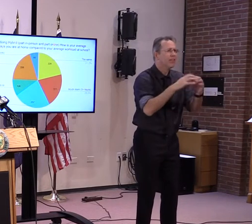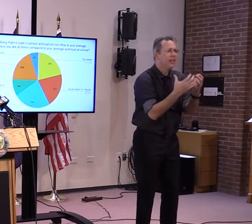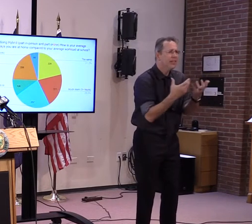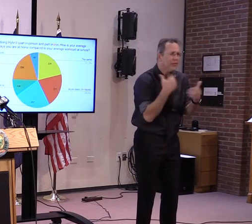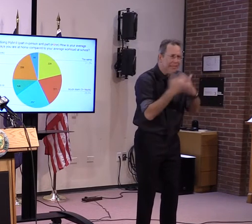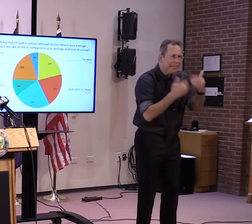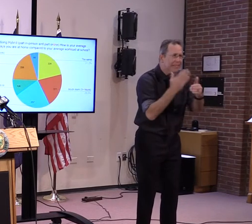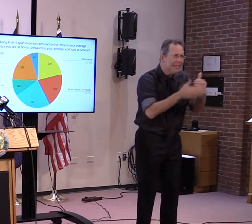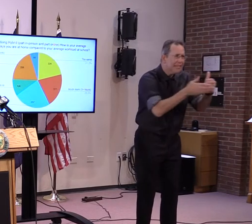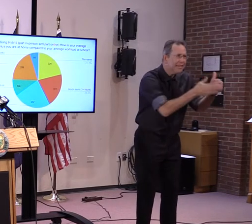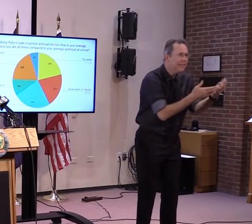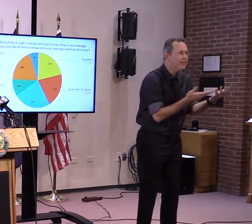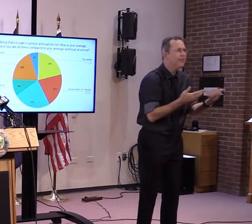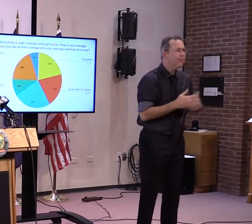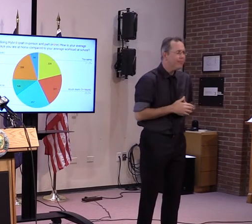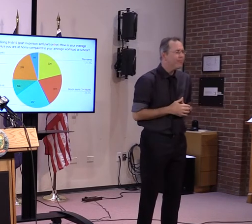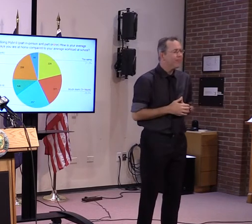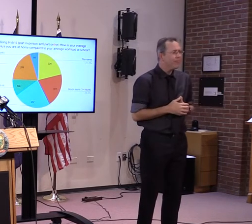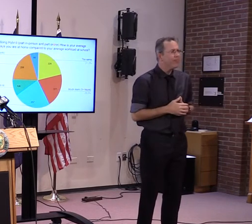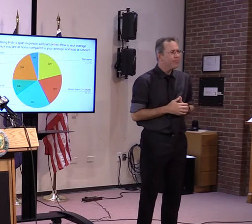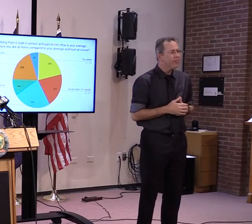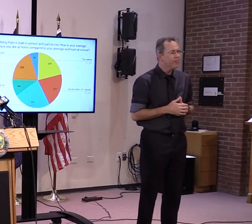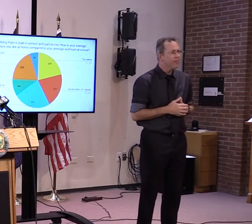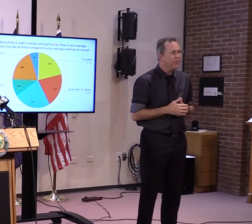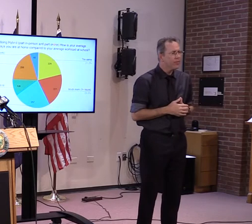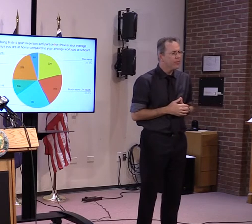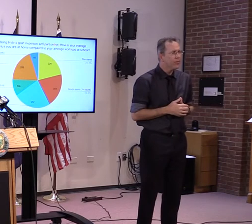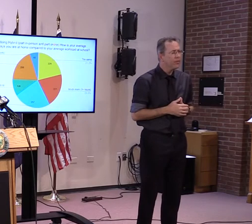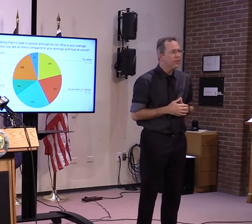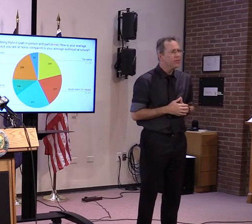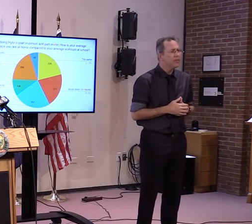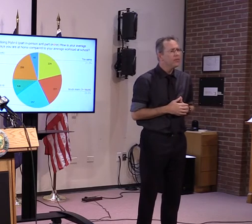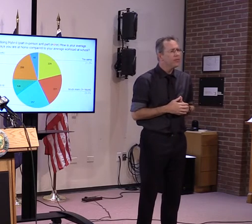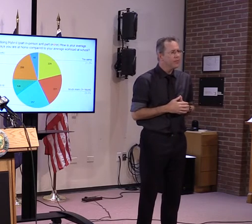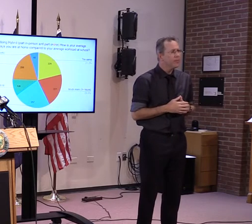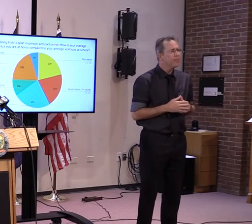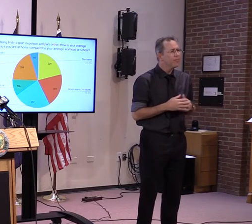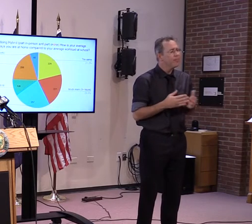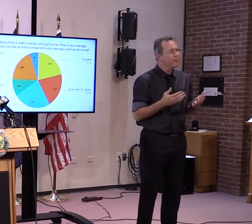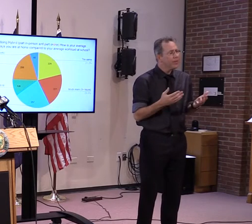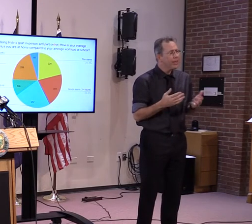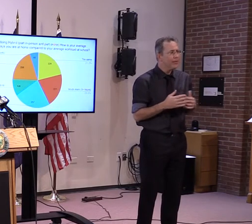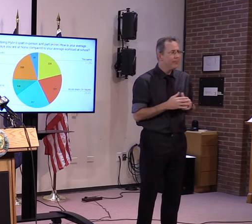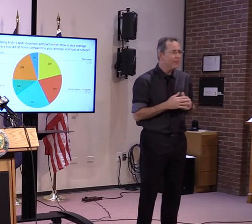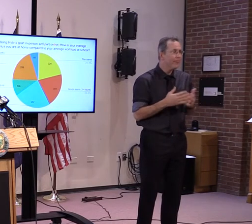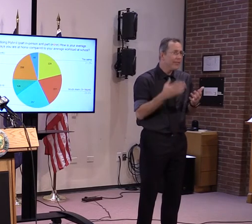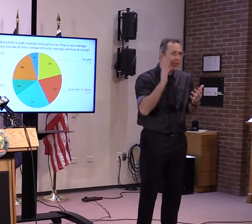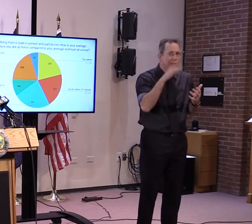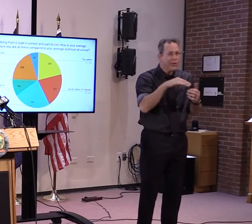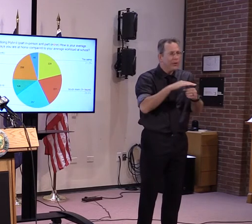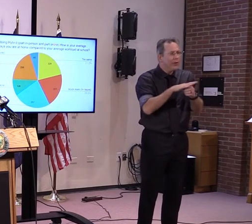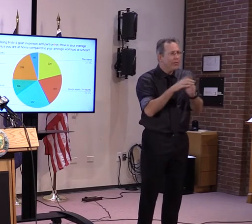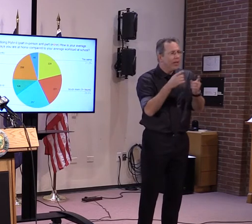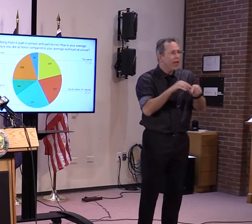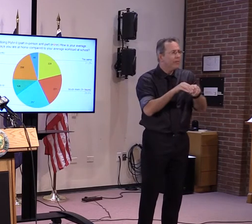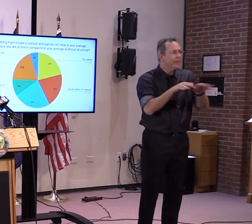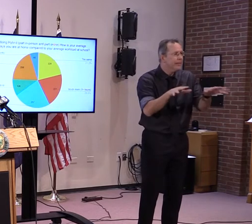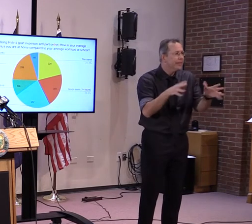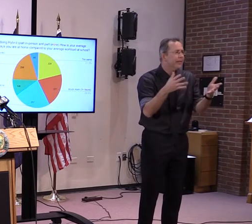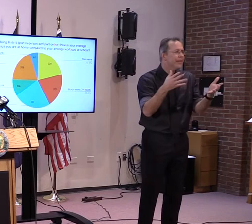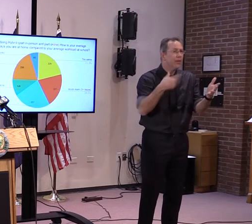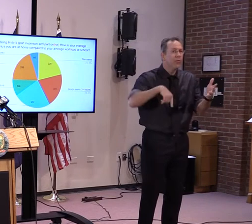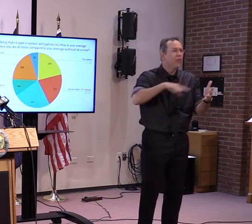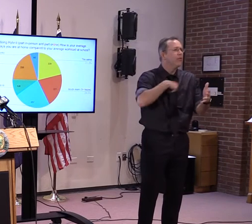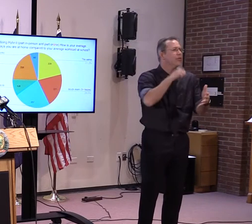do, because without mitigating the spread, you know, students are going to continue to suffer more and more, as Arnie said.